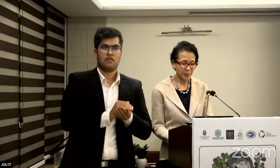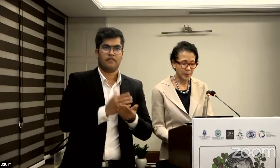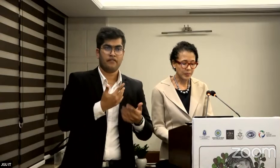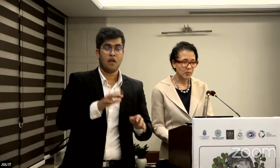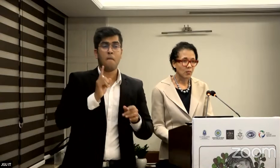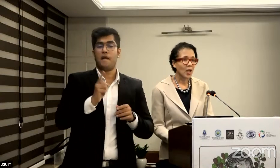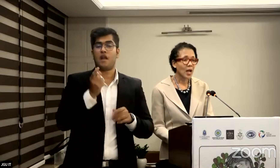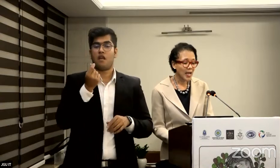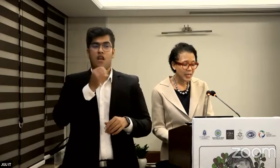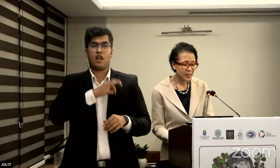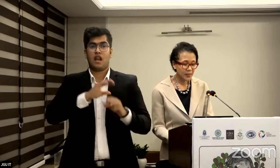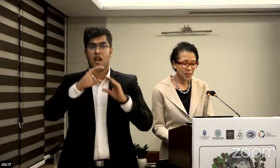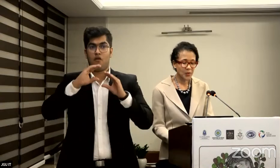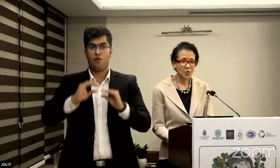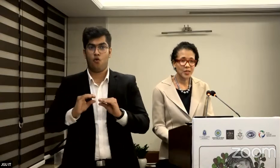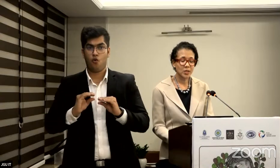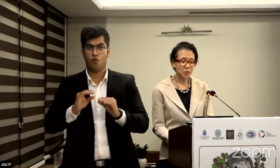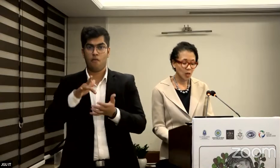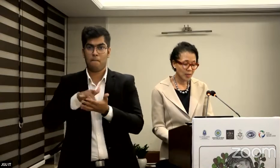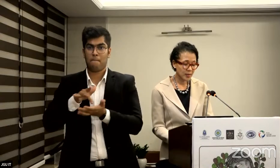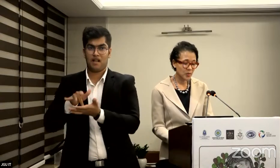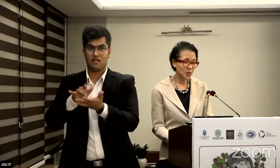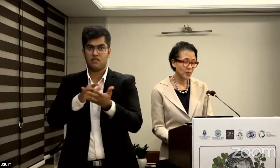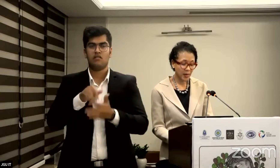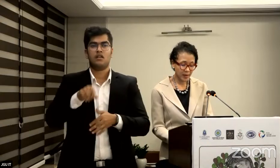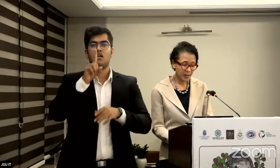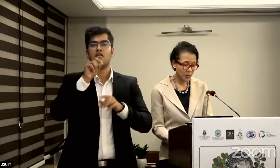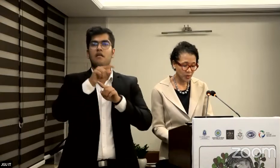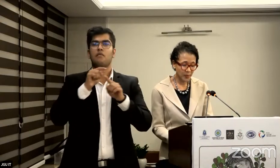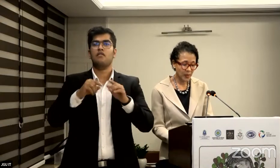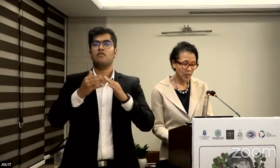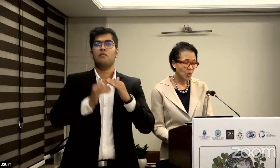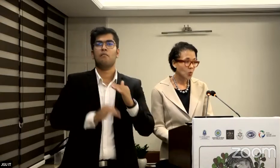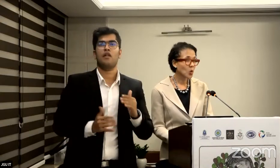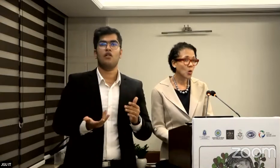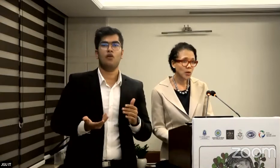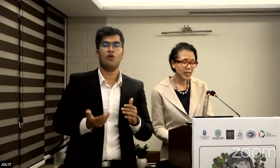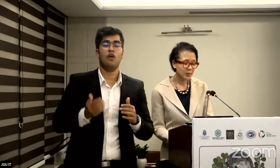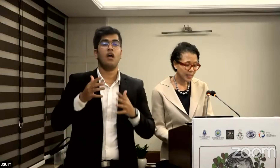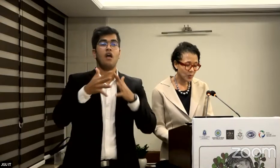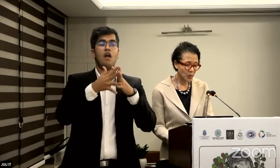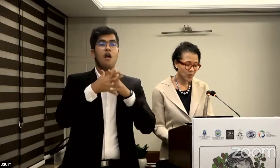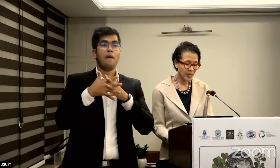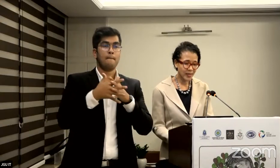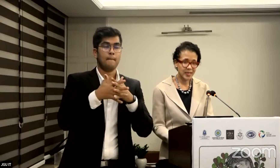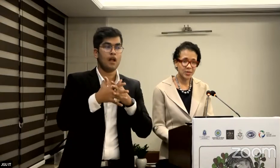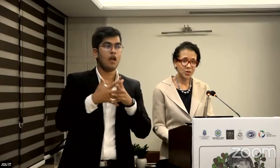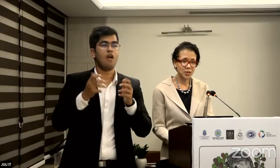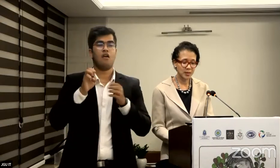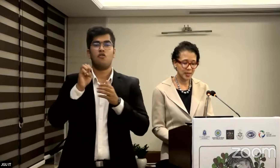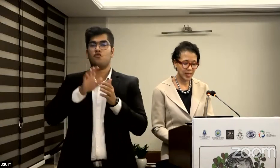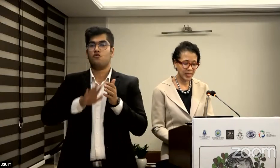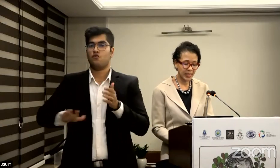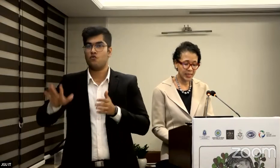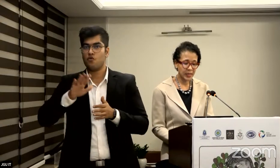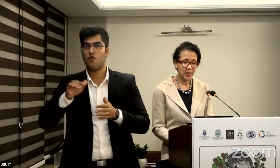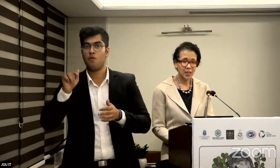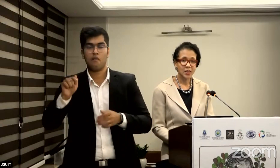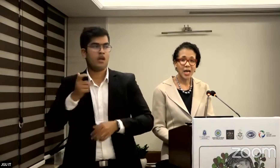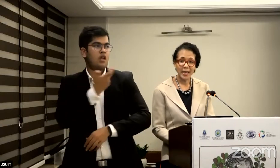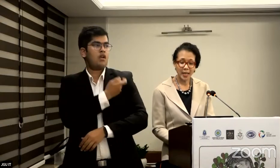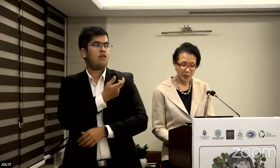10%. High-income countries across North America and Europe were hoarding many more vaccine doses than they